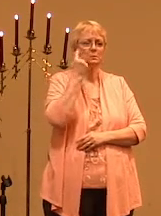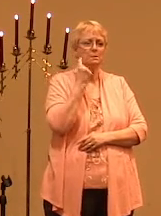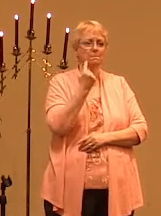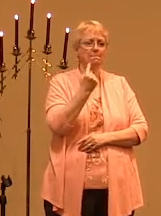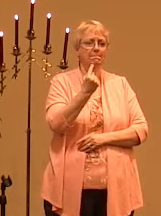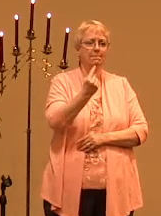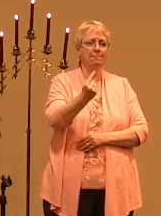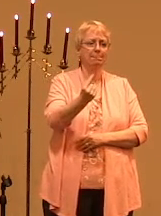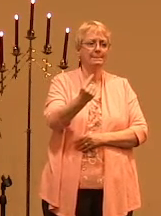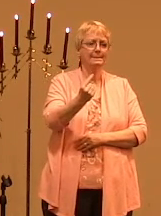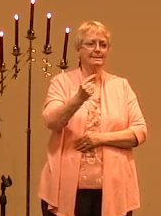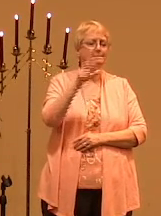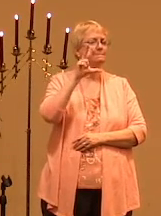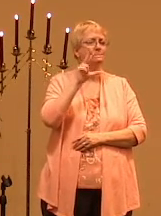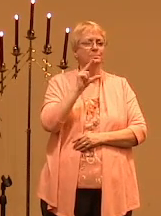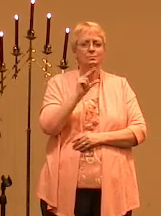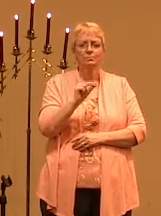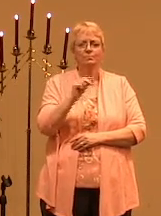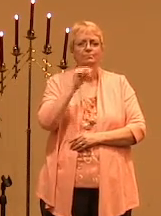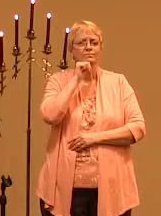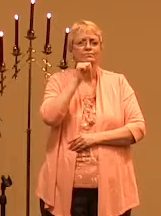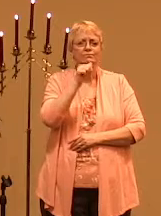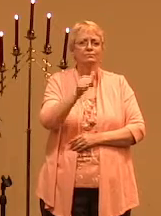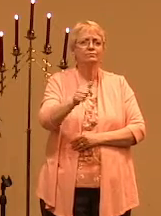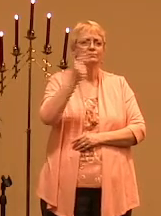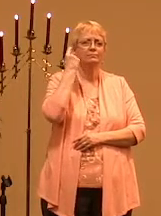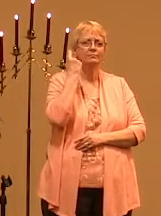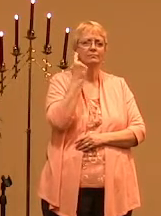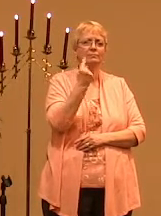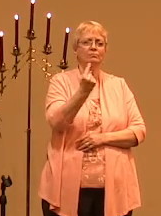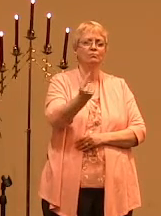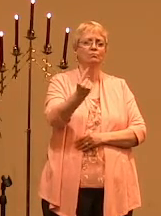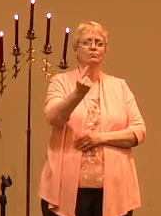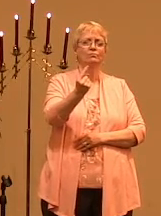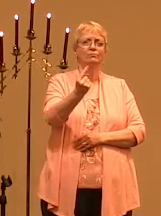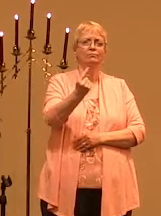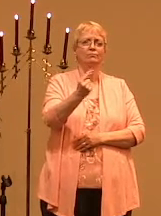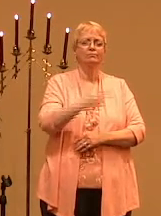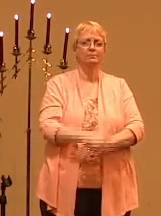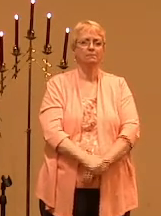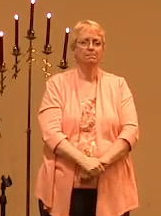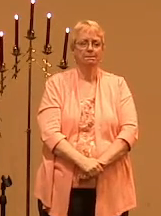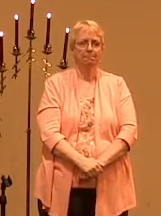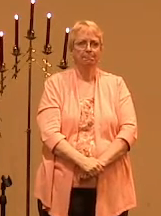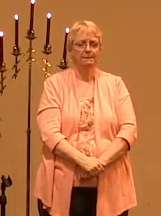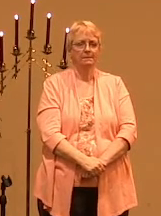No, not one. No, not one.